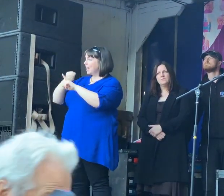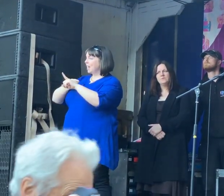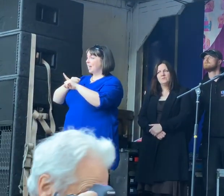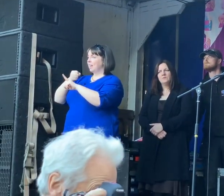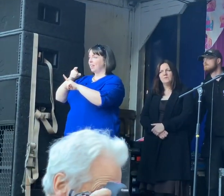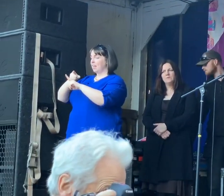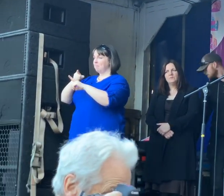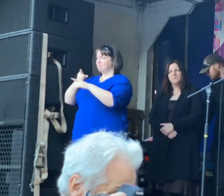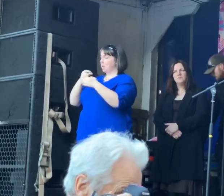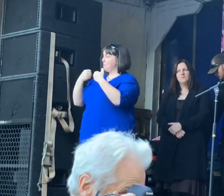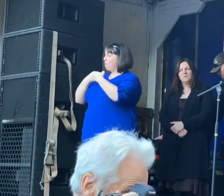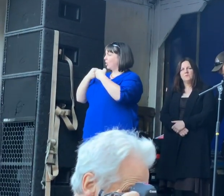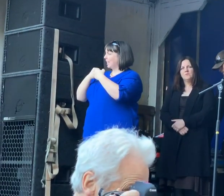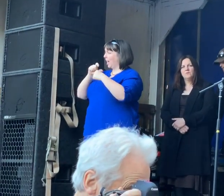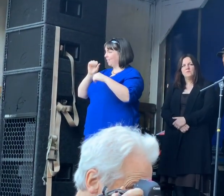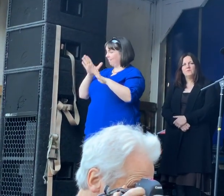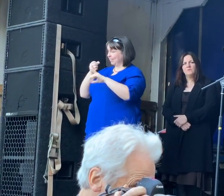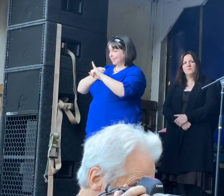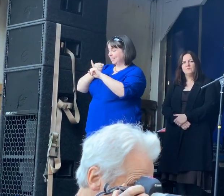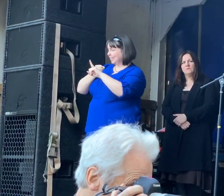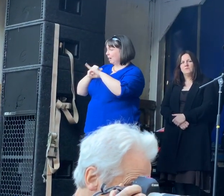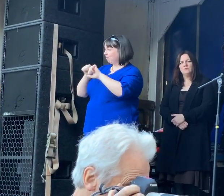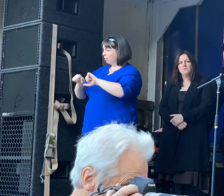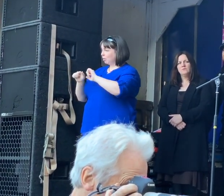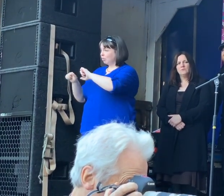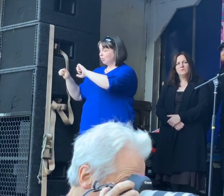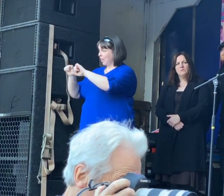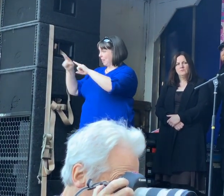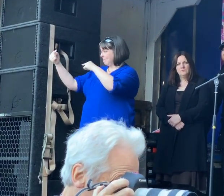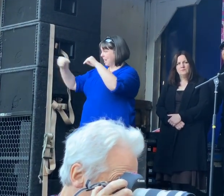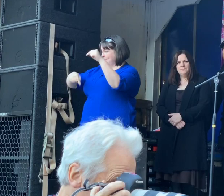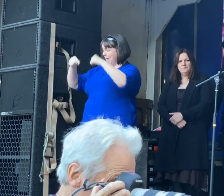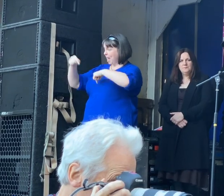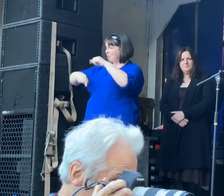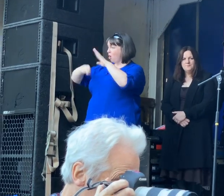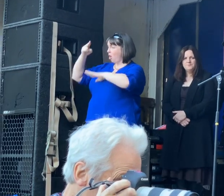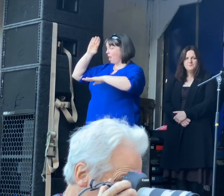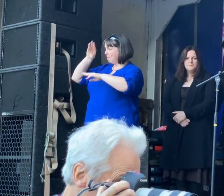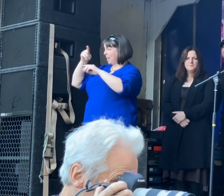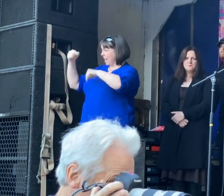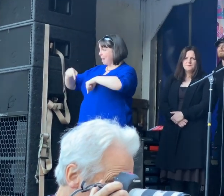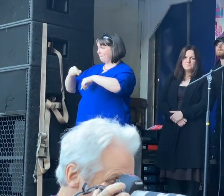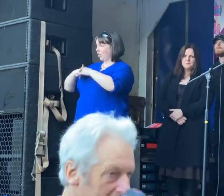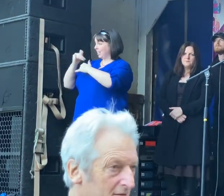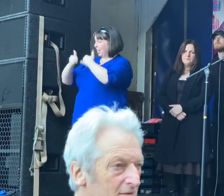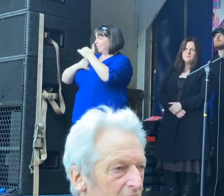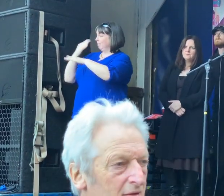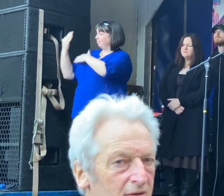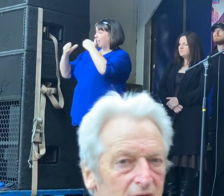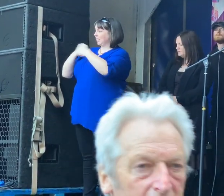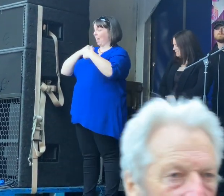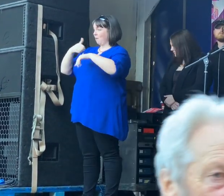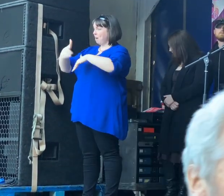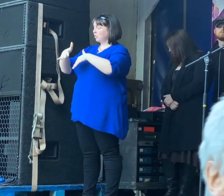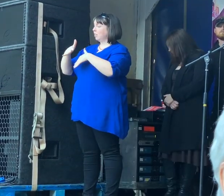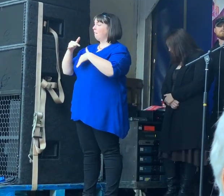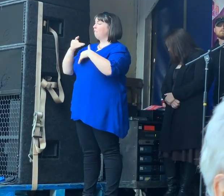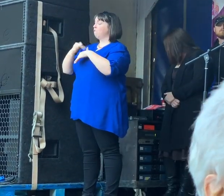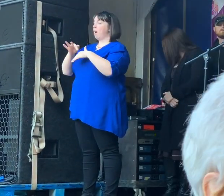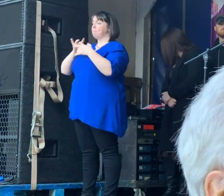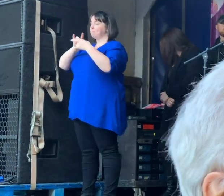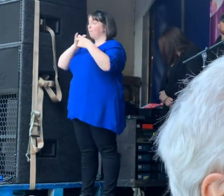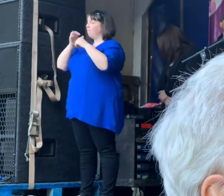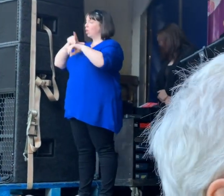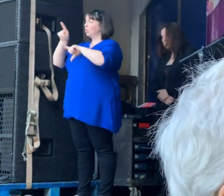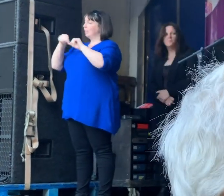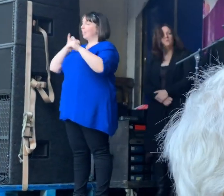canvassed the border counties, they put pressure on in all kinds of ways. They've come and spoken here at the March for Choice several years. And from Alliance for Choice, we have